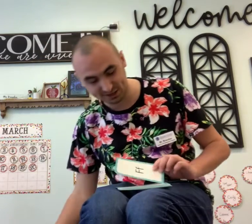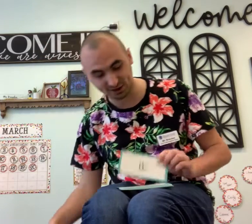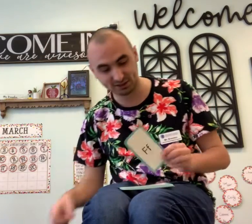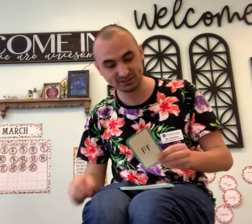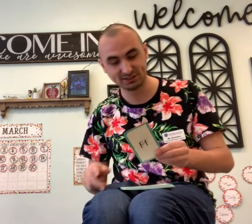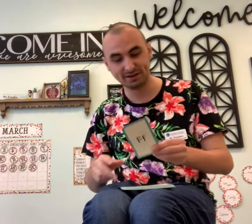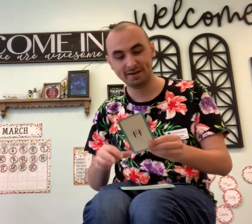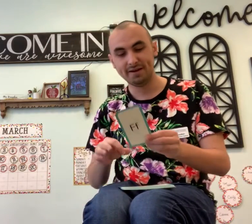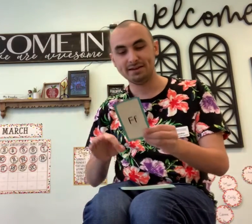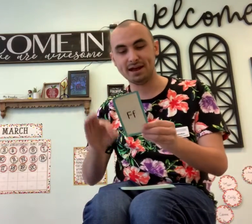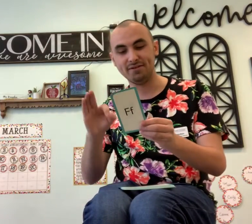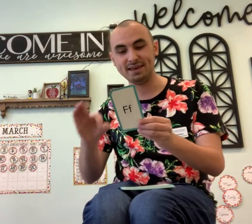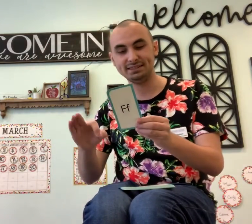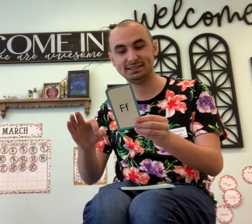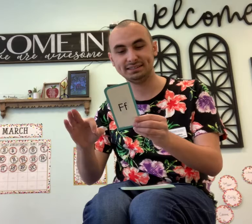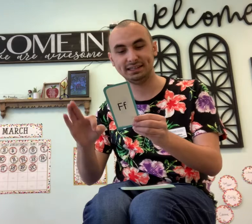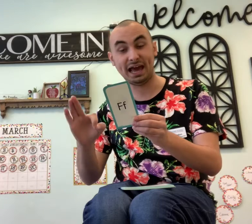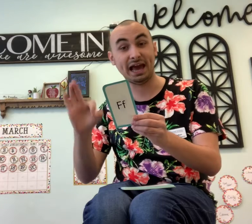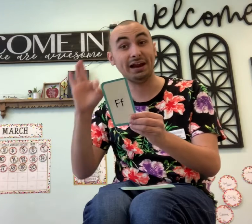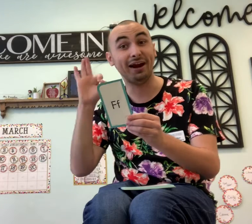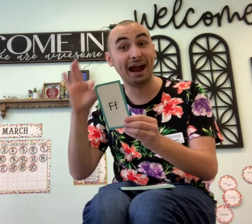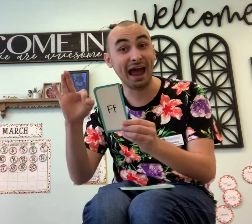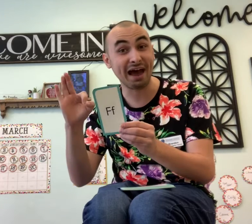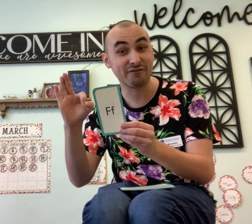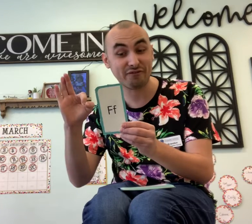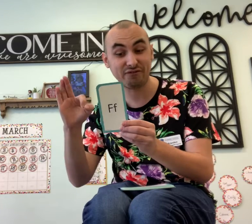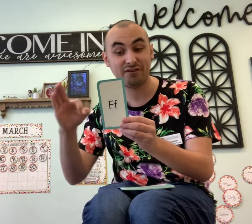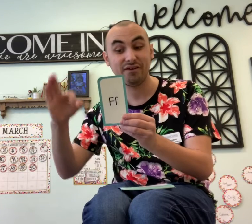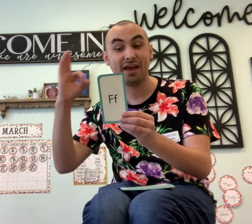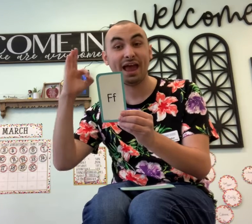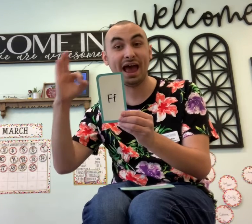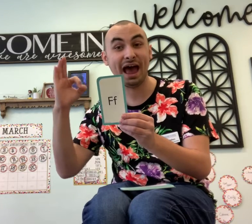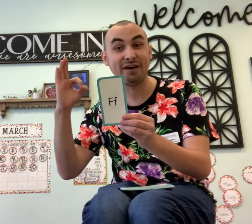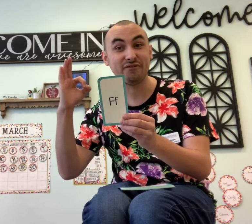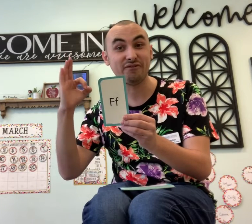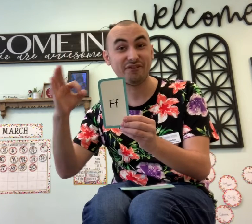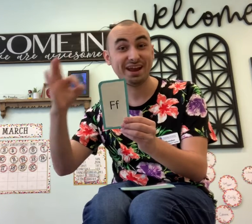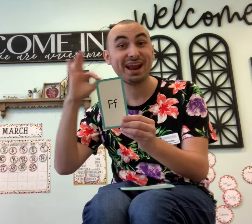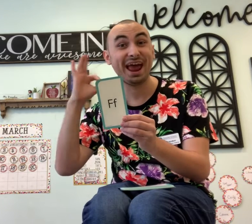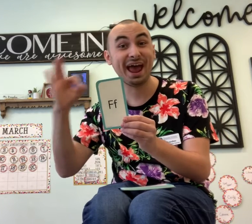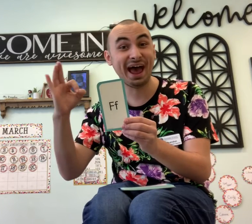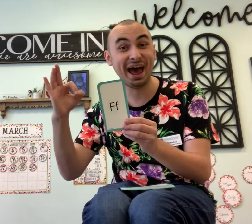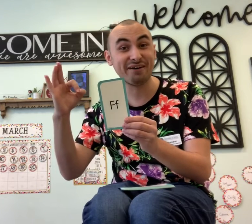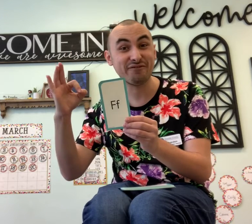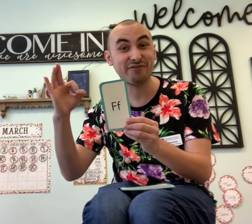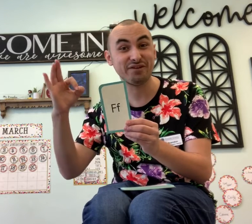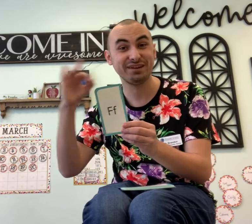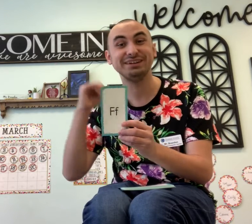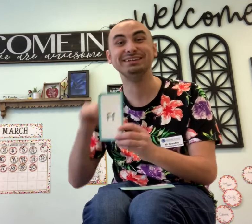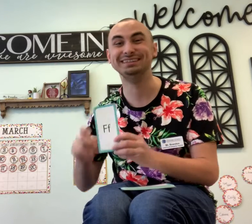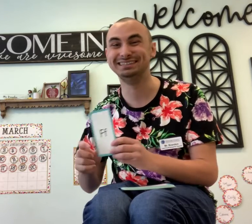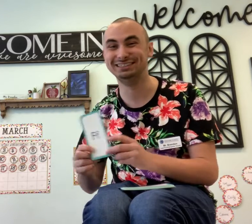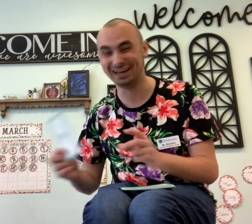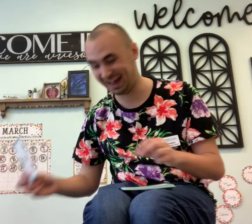girls. Now this is the letter F. F. F. Good job.